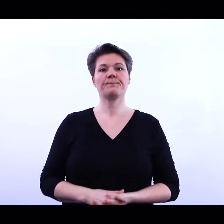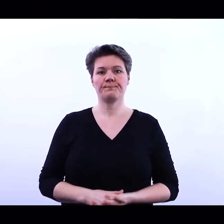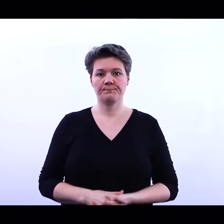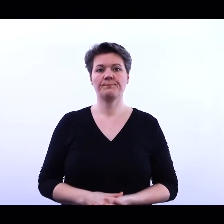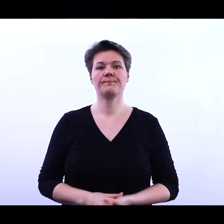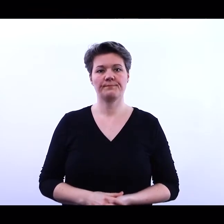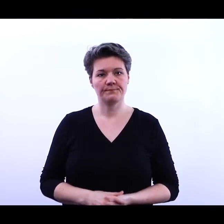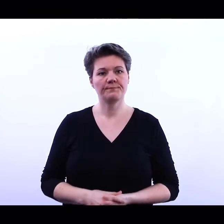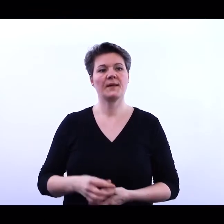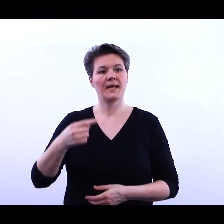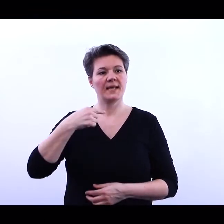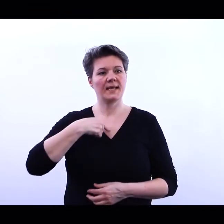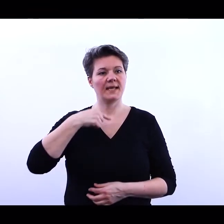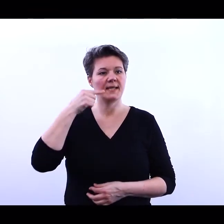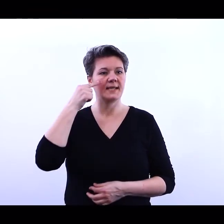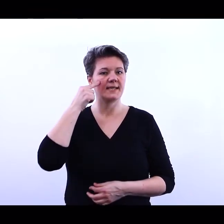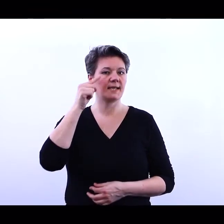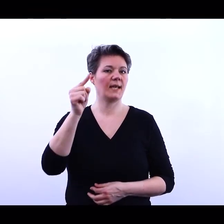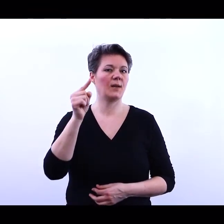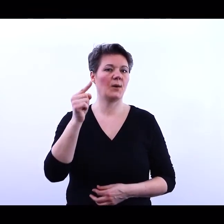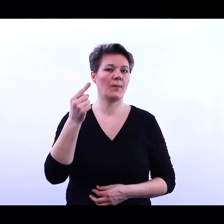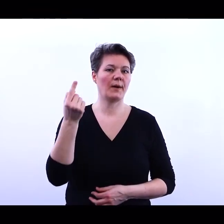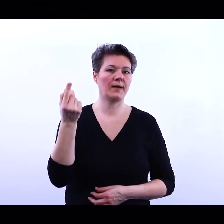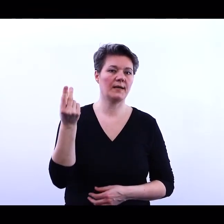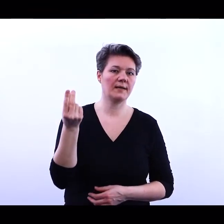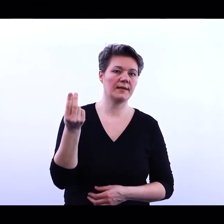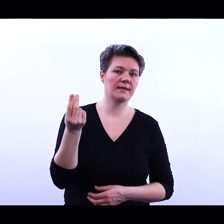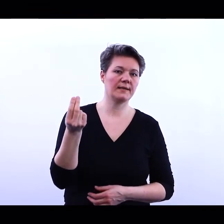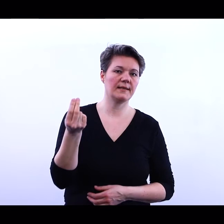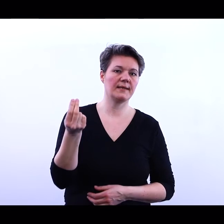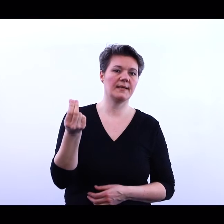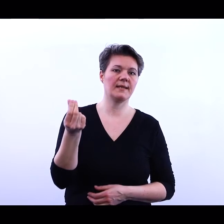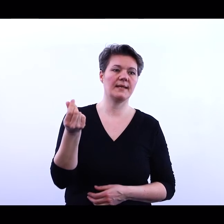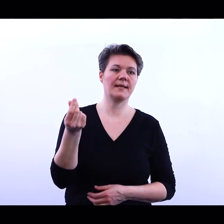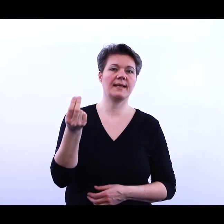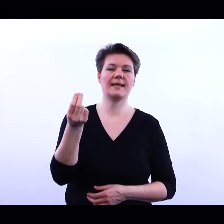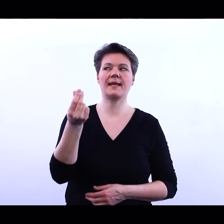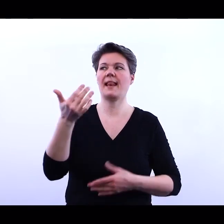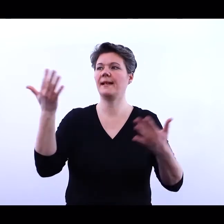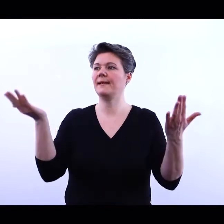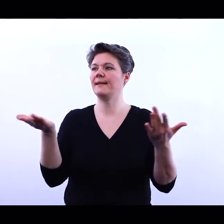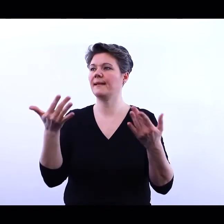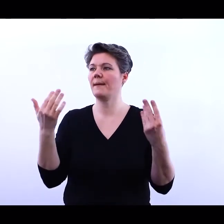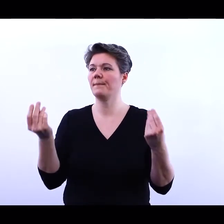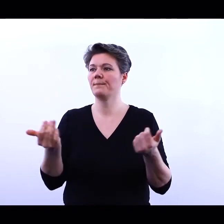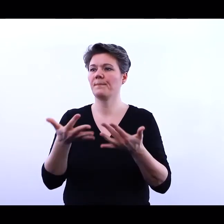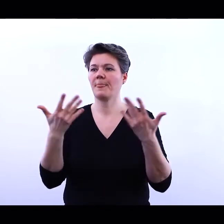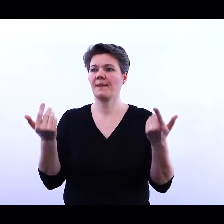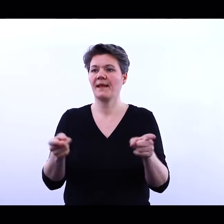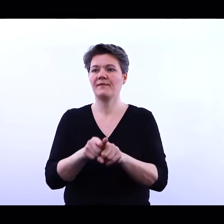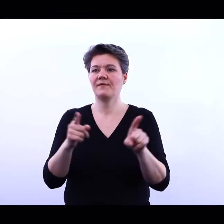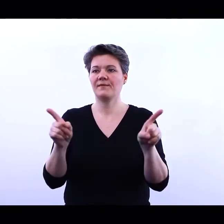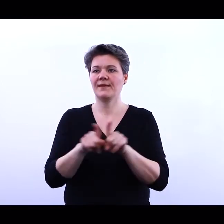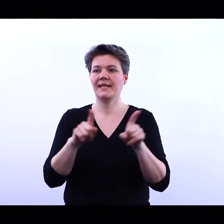that money is a little bit of a clouding force. It makes us